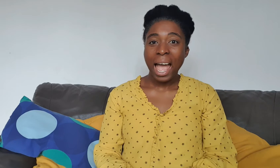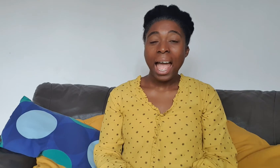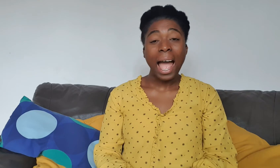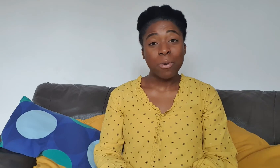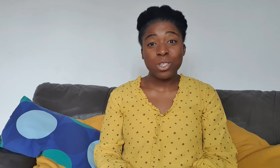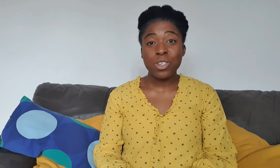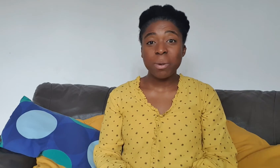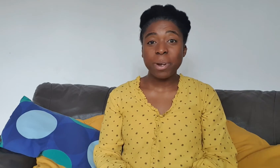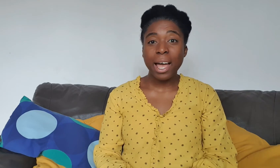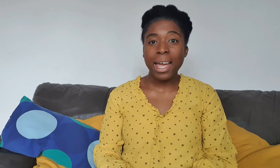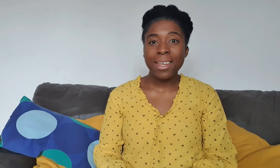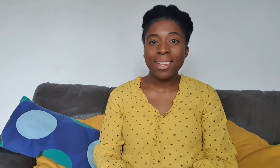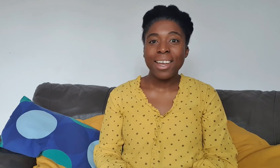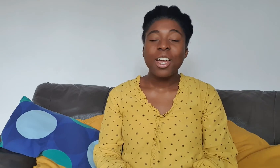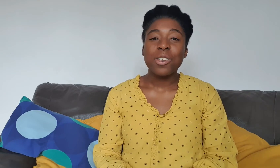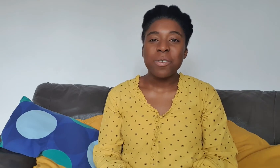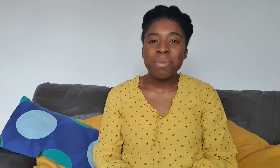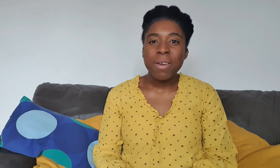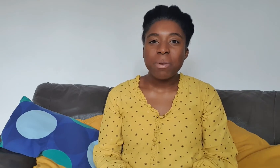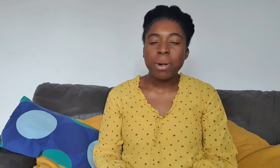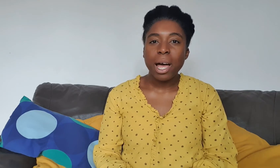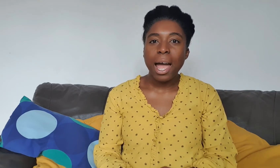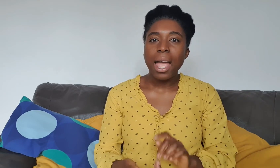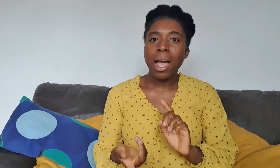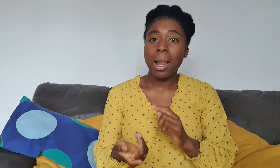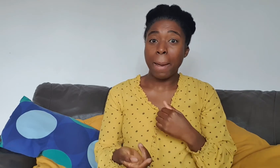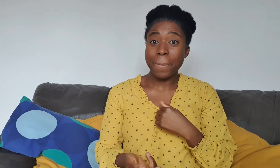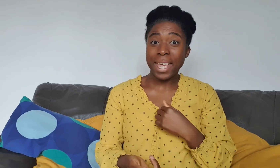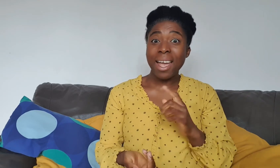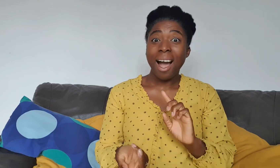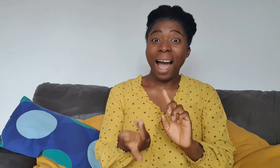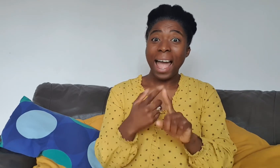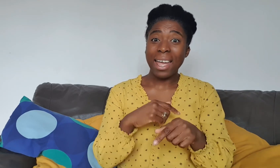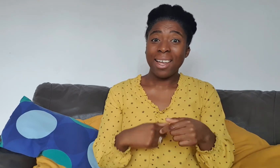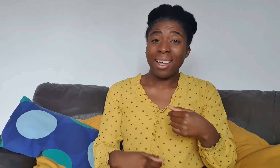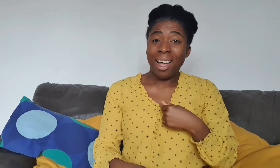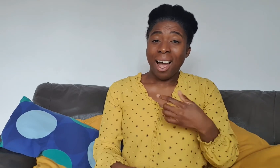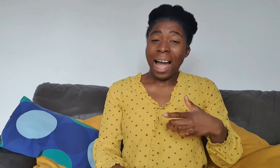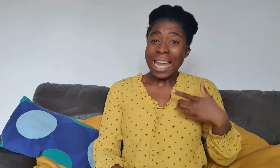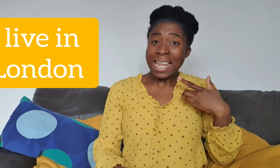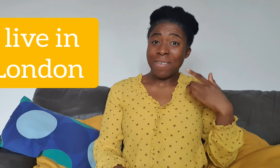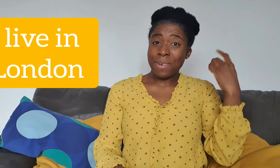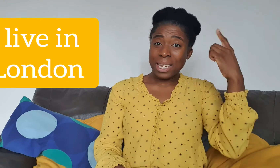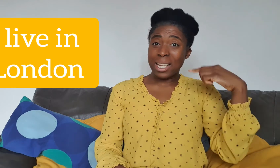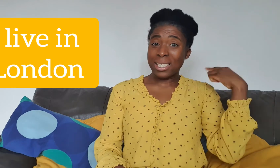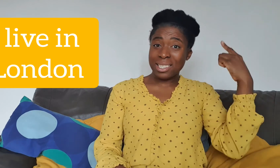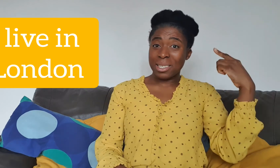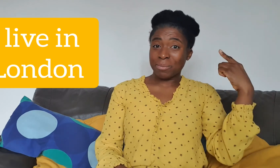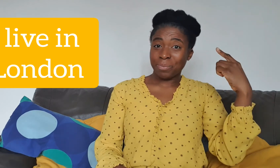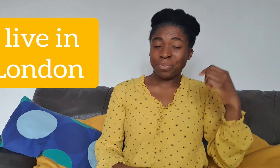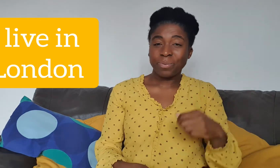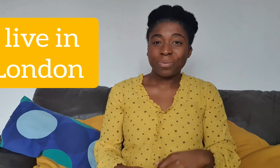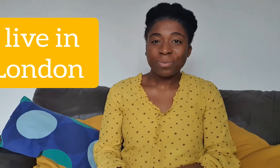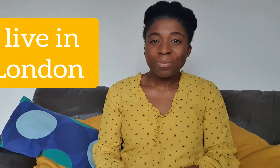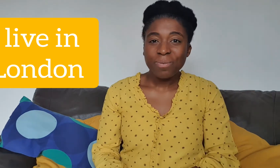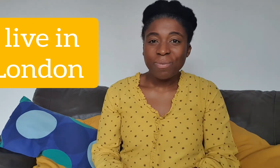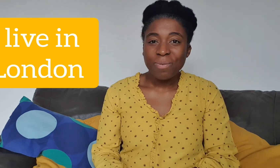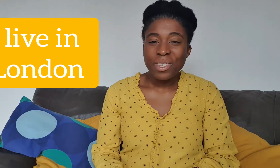How would you reply? You may reply, like me, I live in London. So I